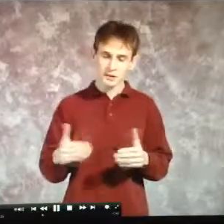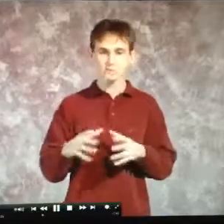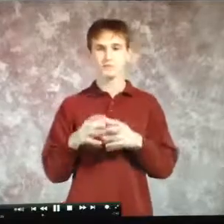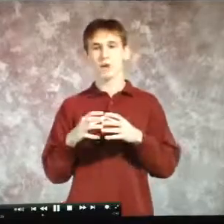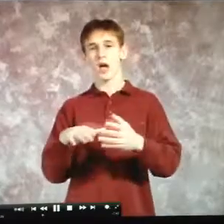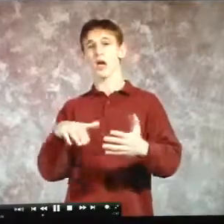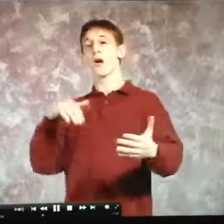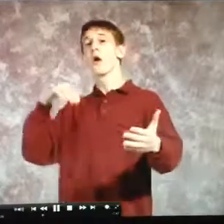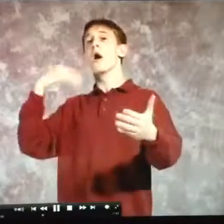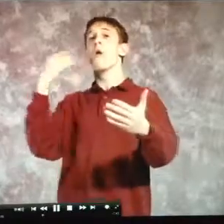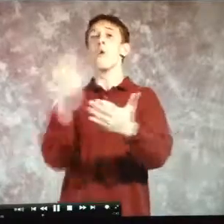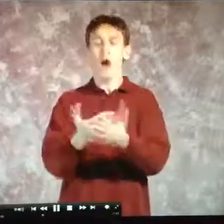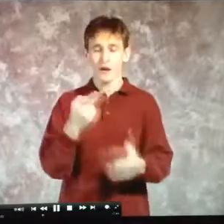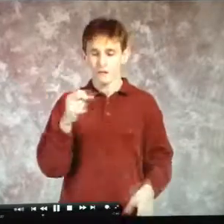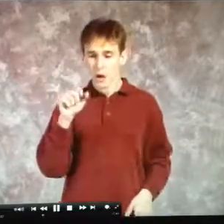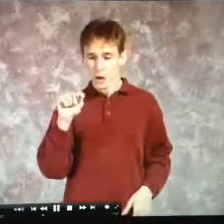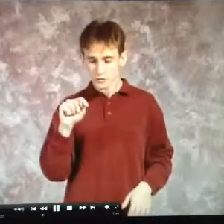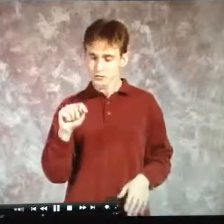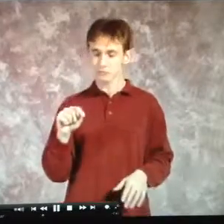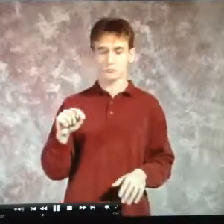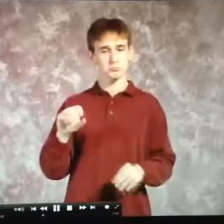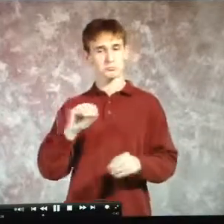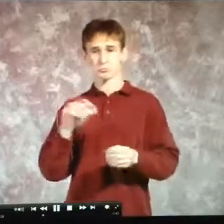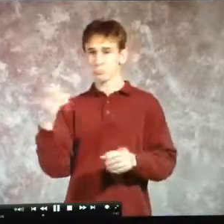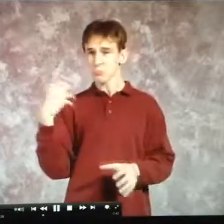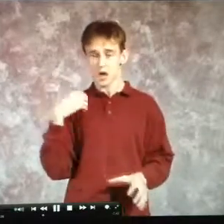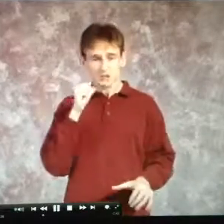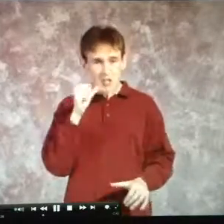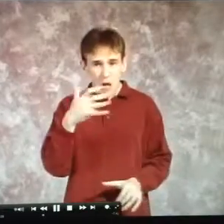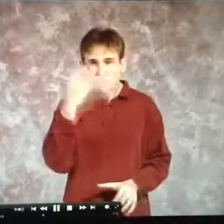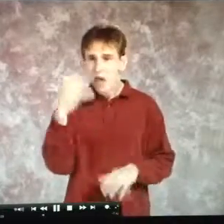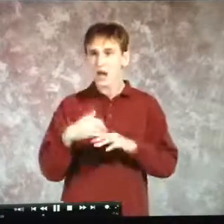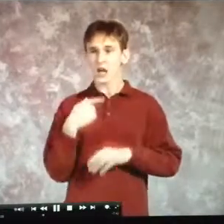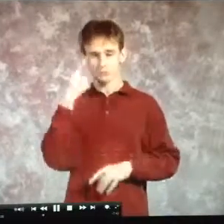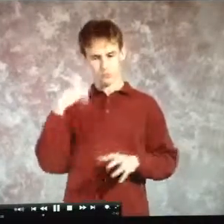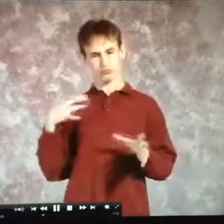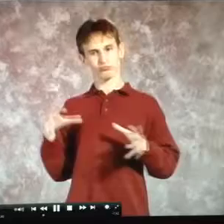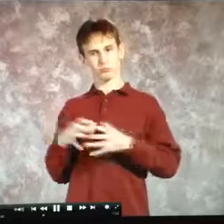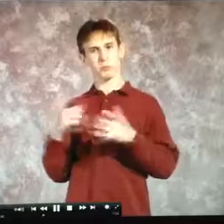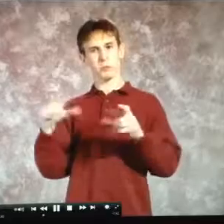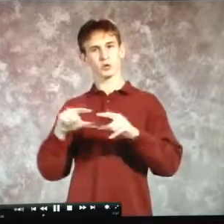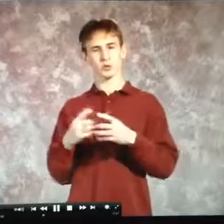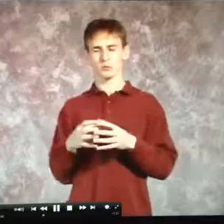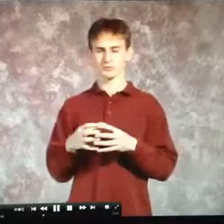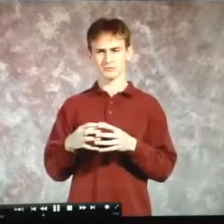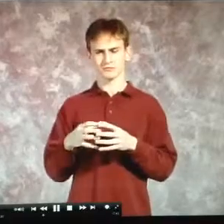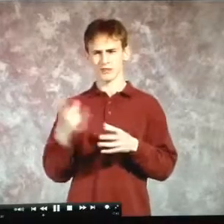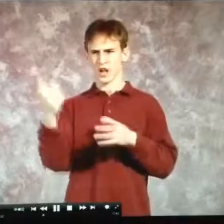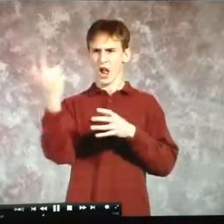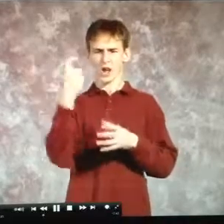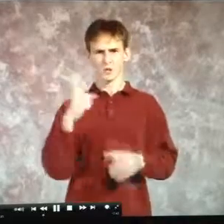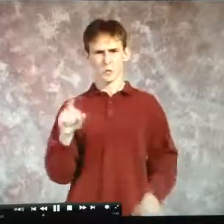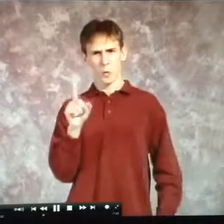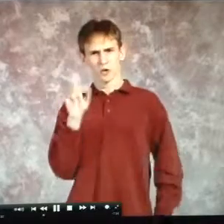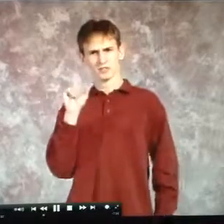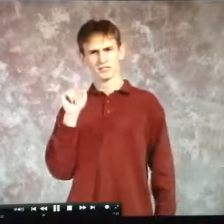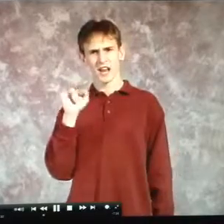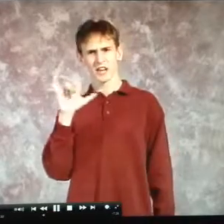whatever, see ya. And when we arrived at the hotel, we had our big group, and they're asking